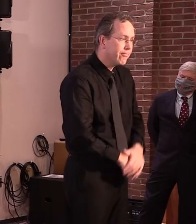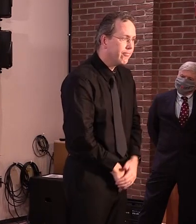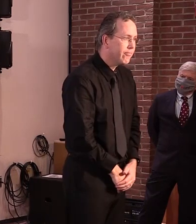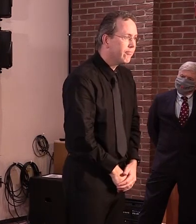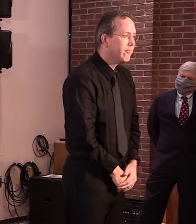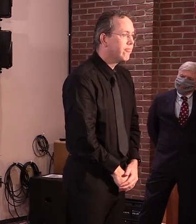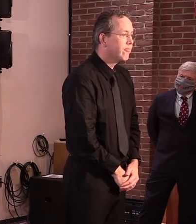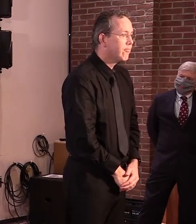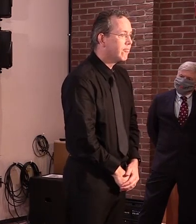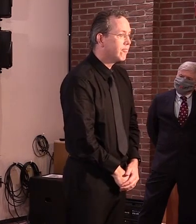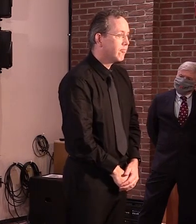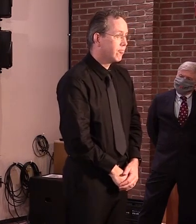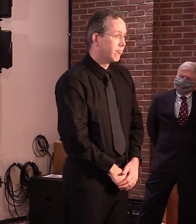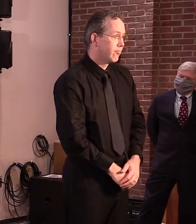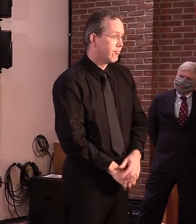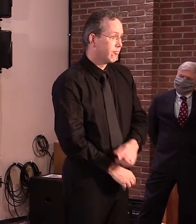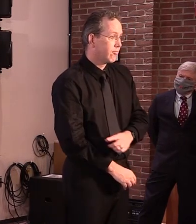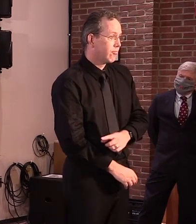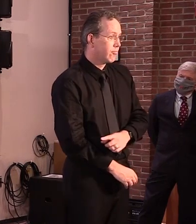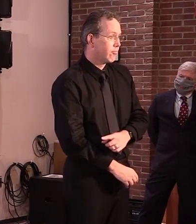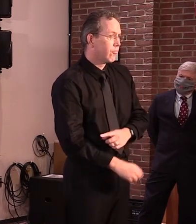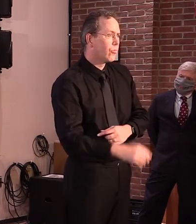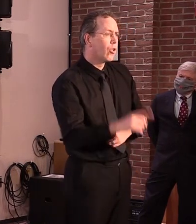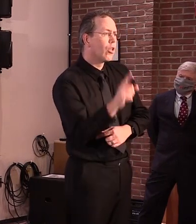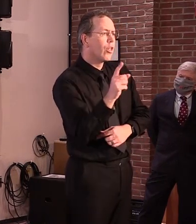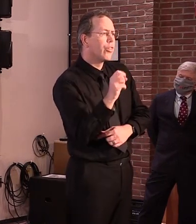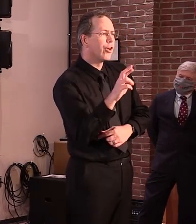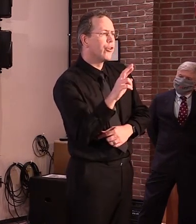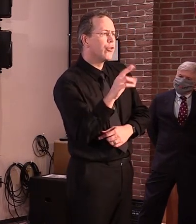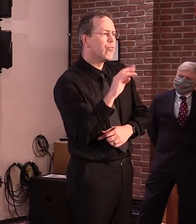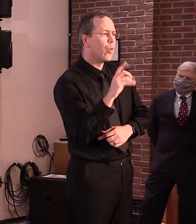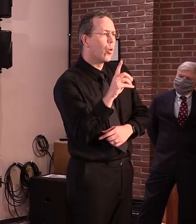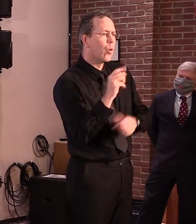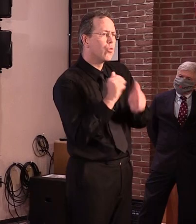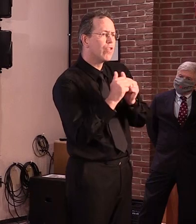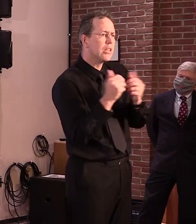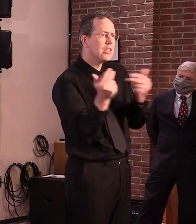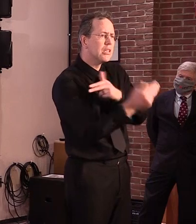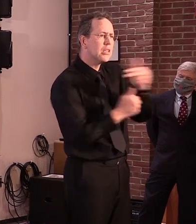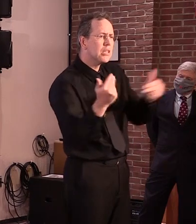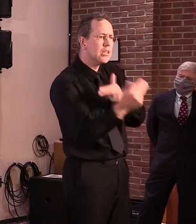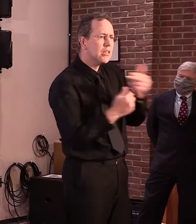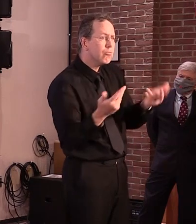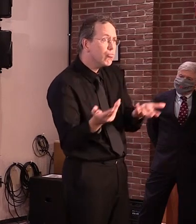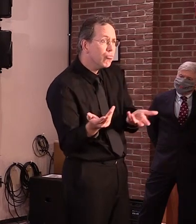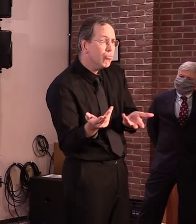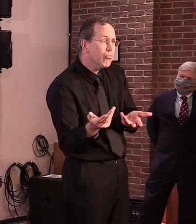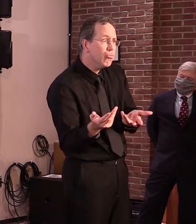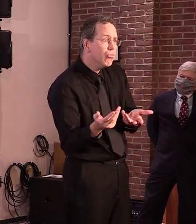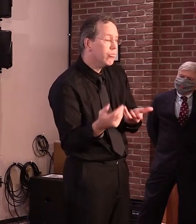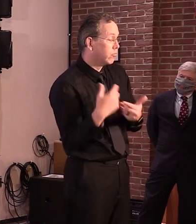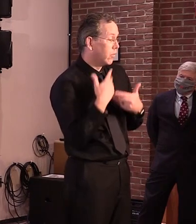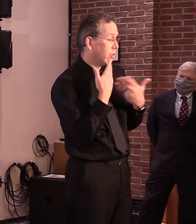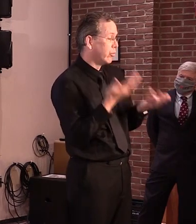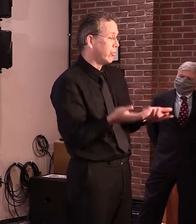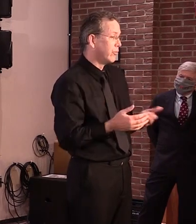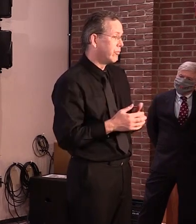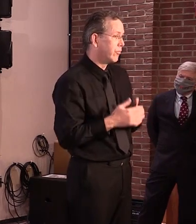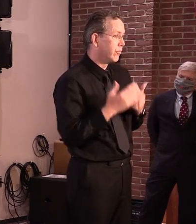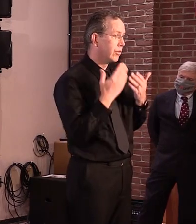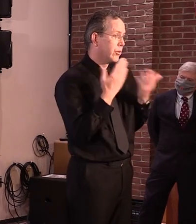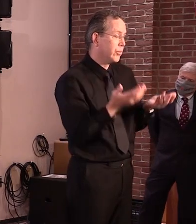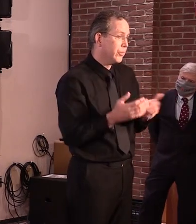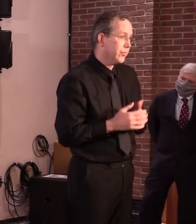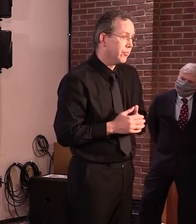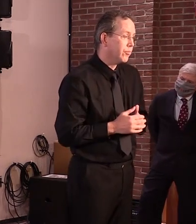That includes Thunder Road too? Well, you know, that remains to be seen. I don't know at this point. I would put them in the same